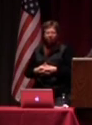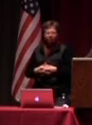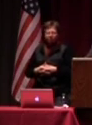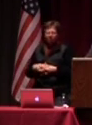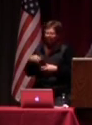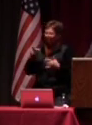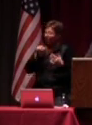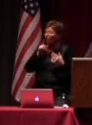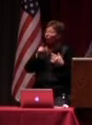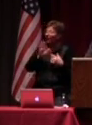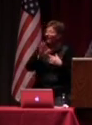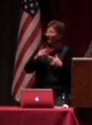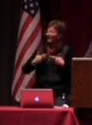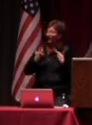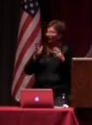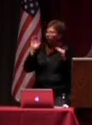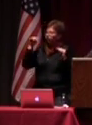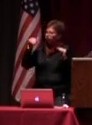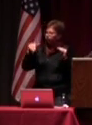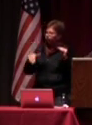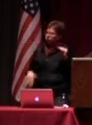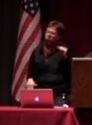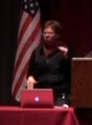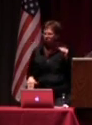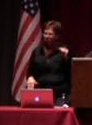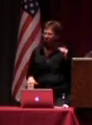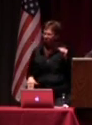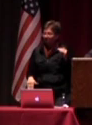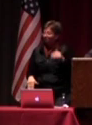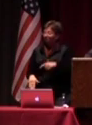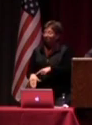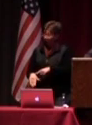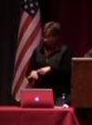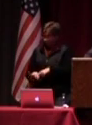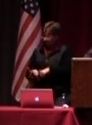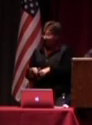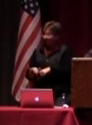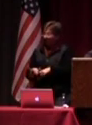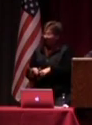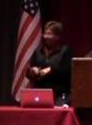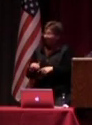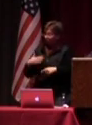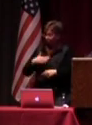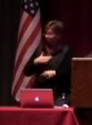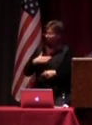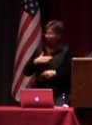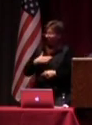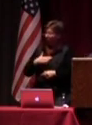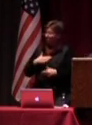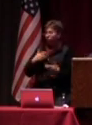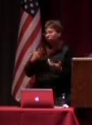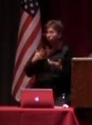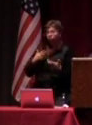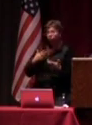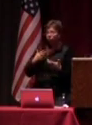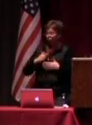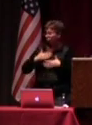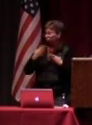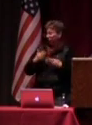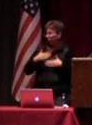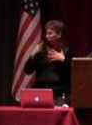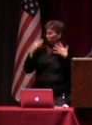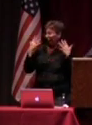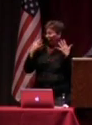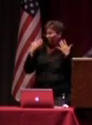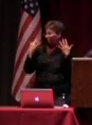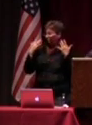bottom of his career and his life, Napoleon appeared surprisingly cheerful, and he clearly did not feel entirely defeated. Even